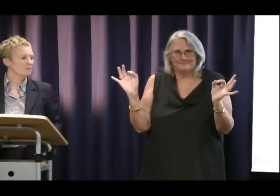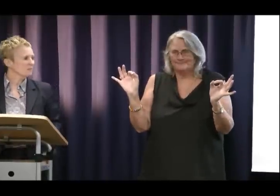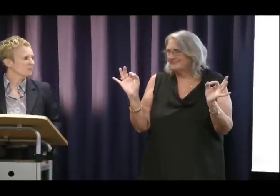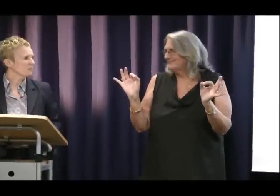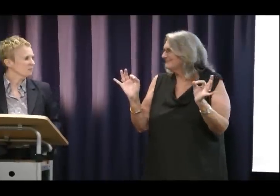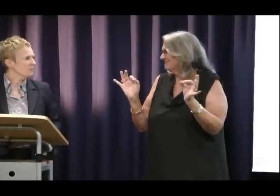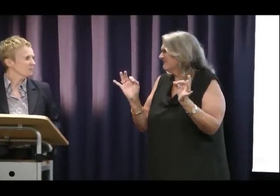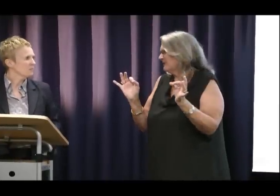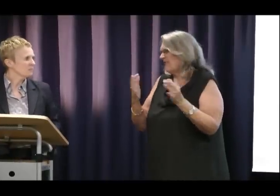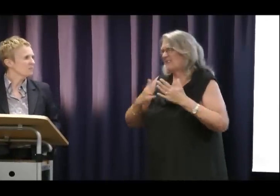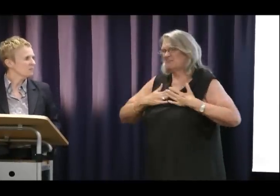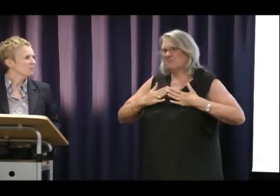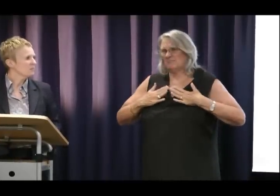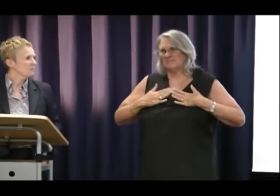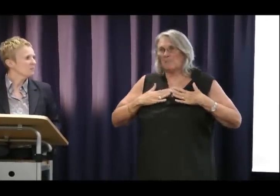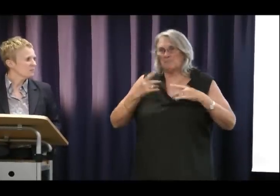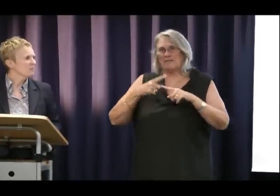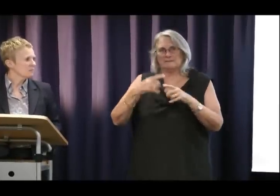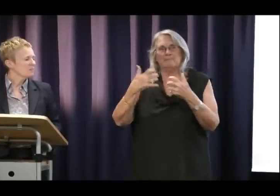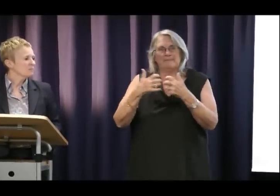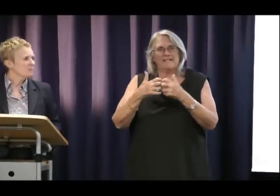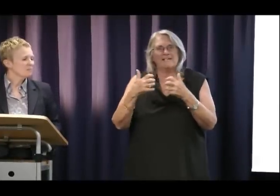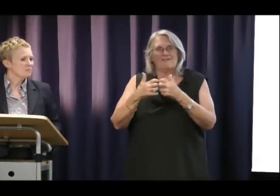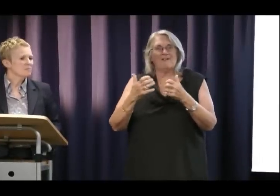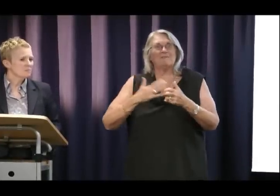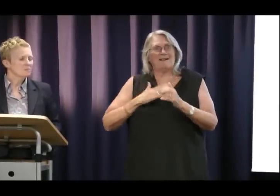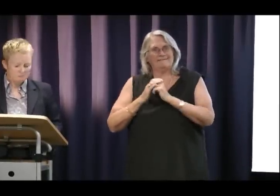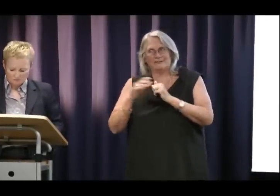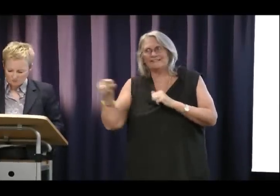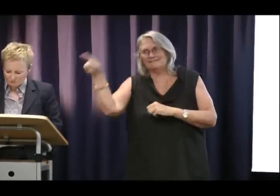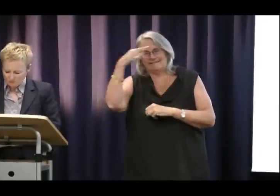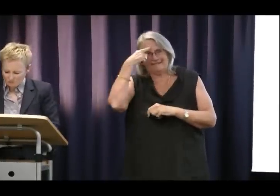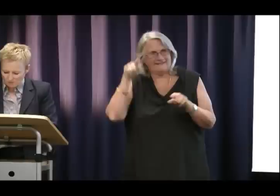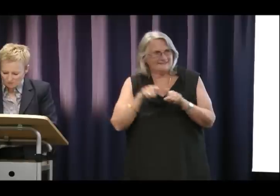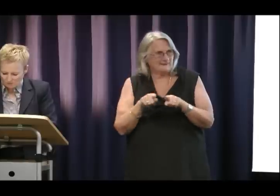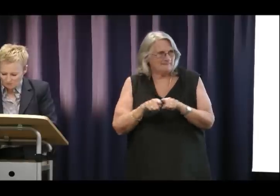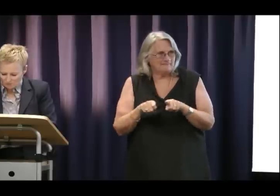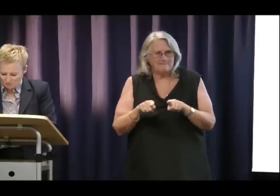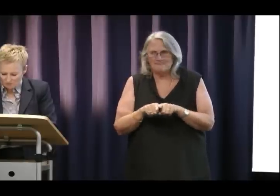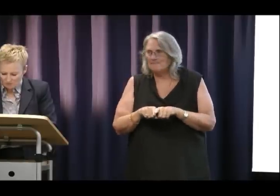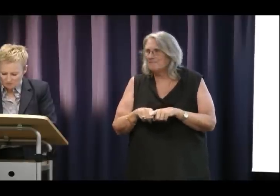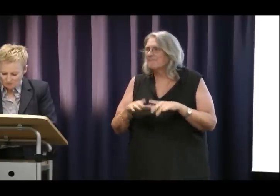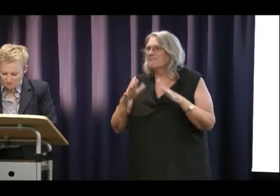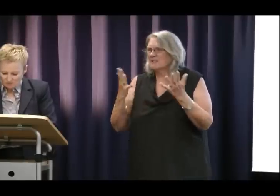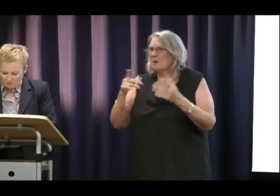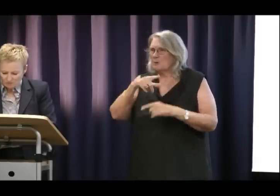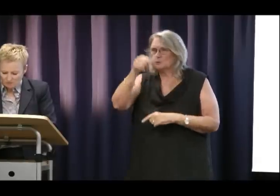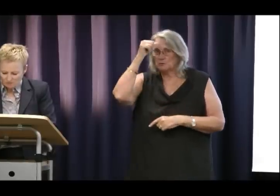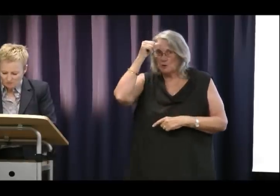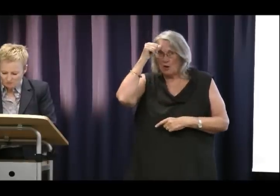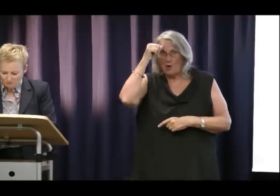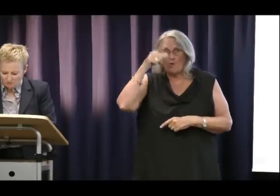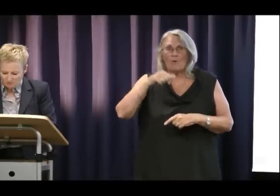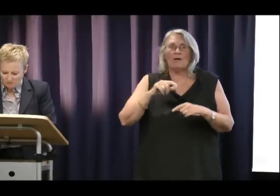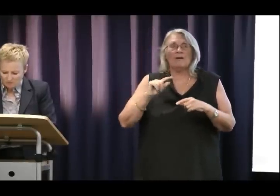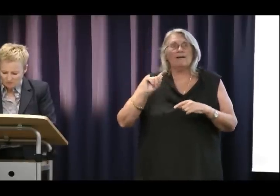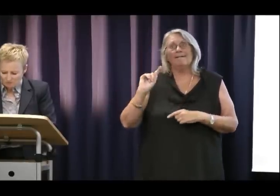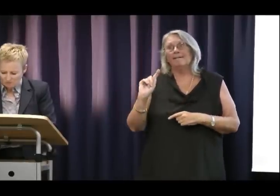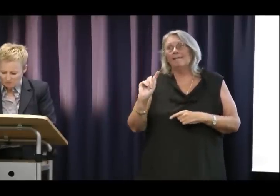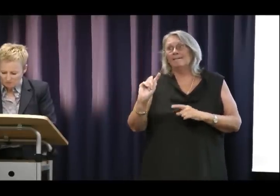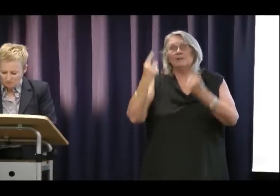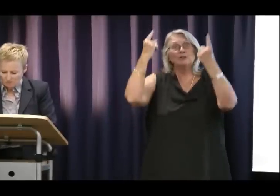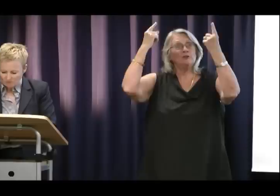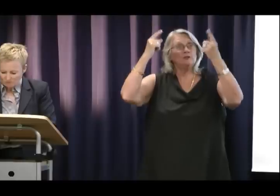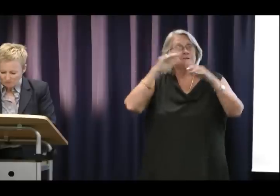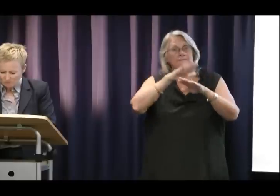Club. So that's my perspective, and many of my friends think the same. So